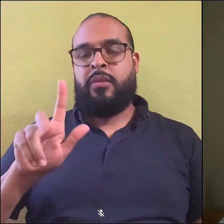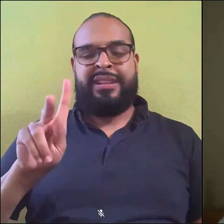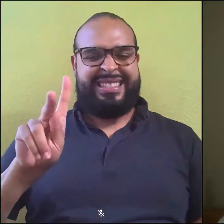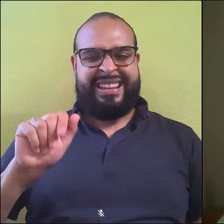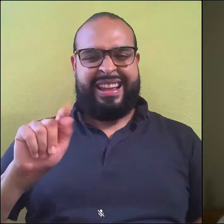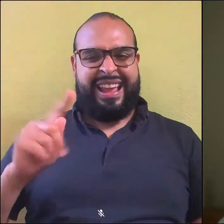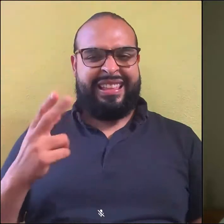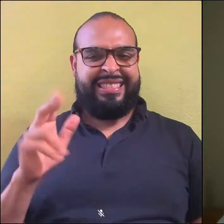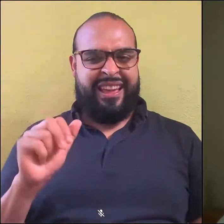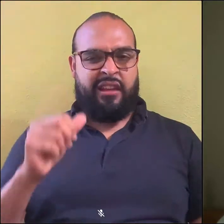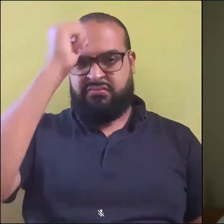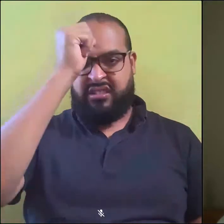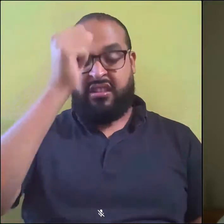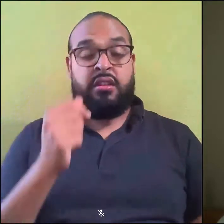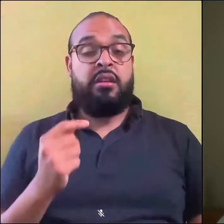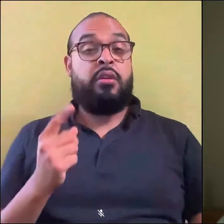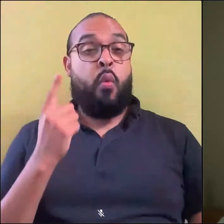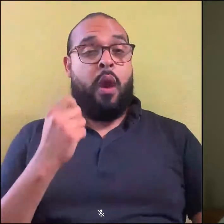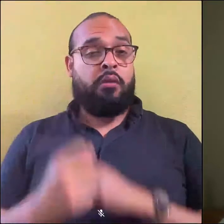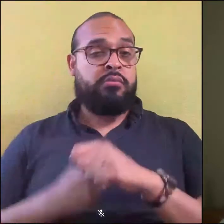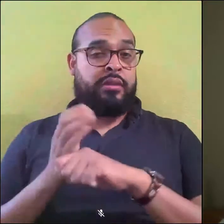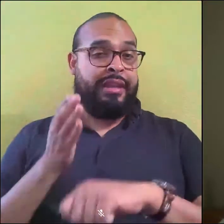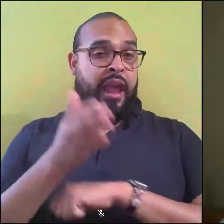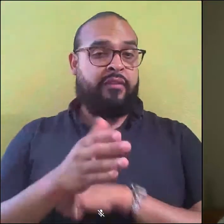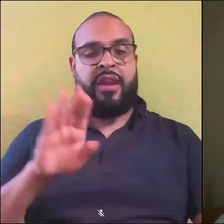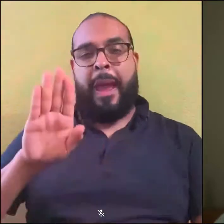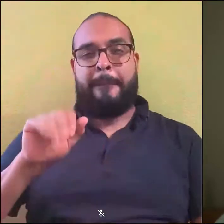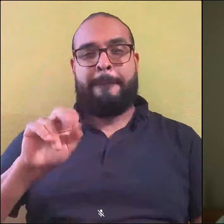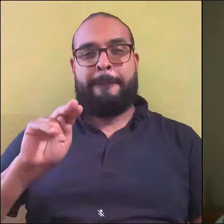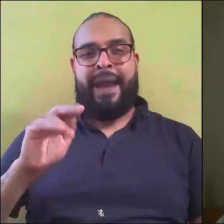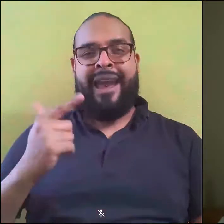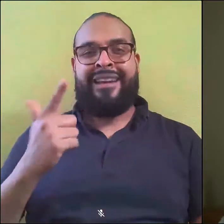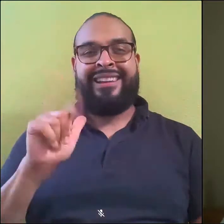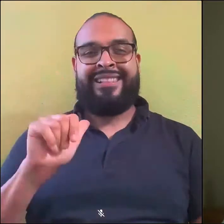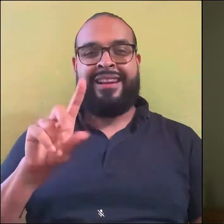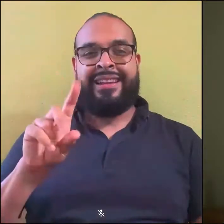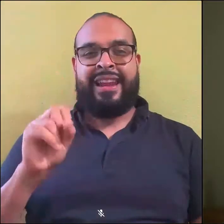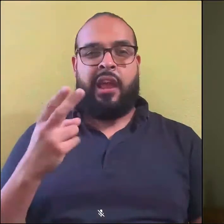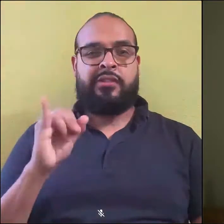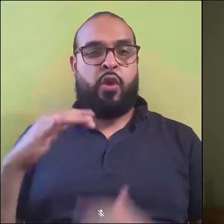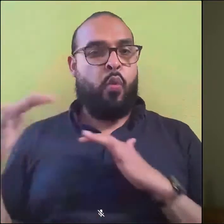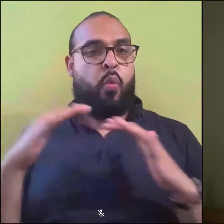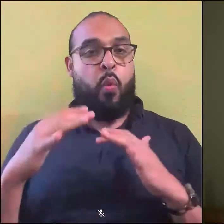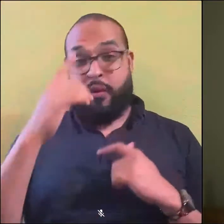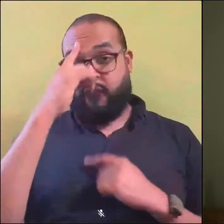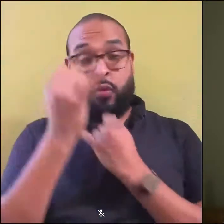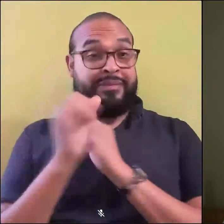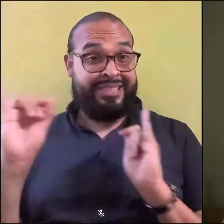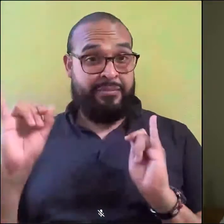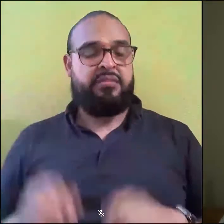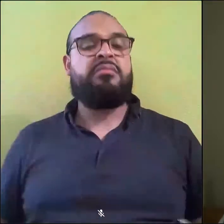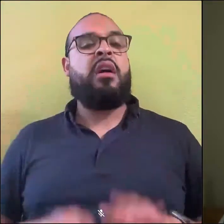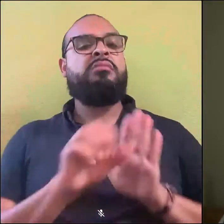following the Bangladeshi War for Independence. So in the state where I was born, where my parents were